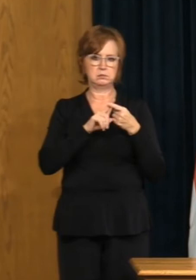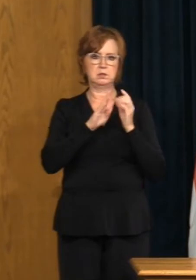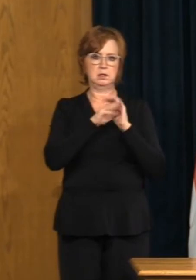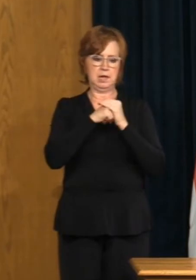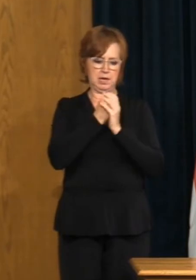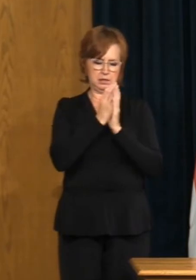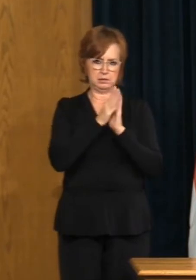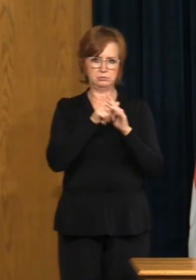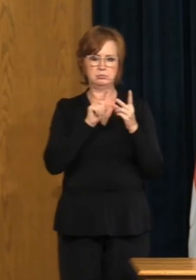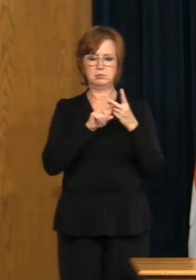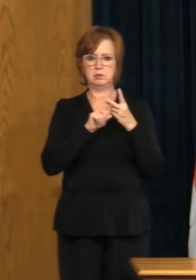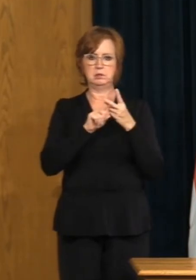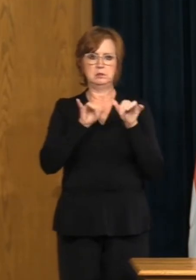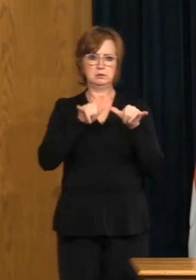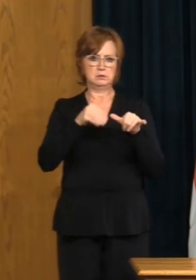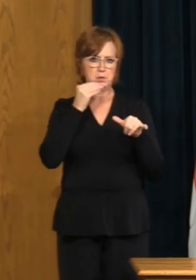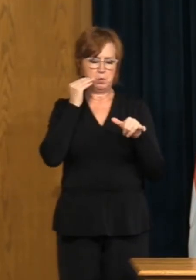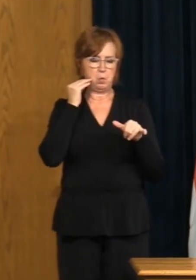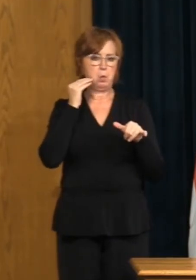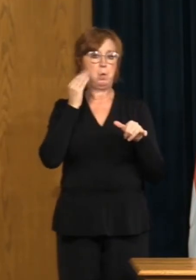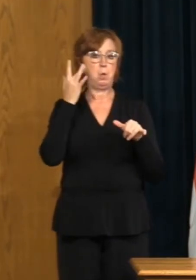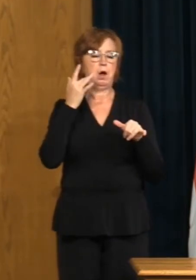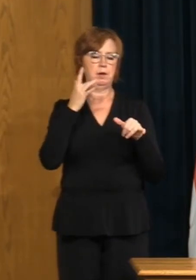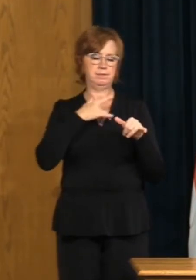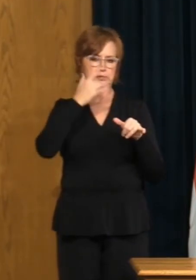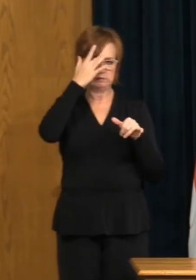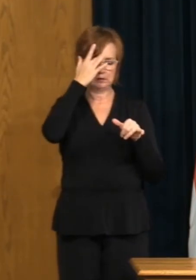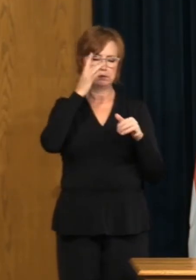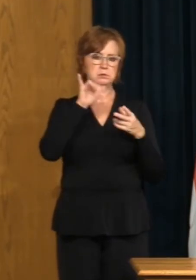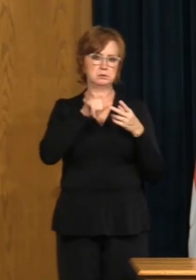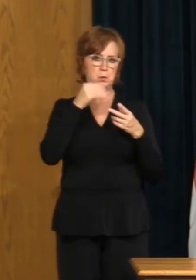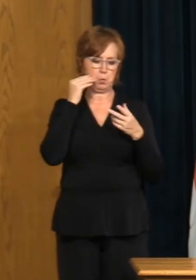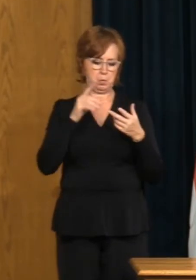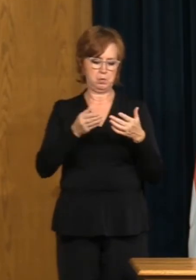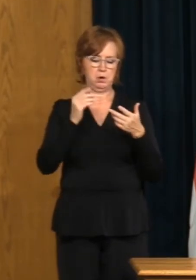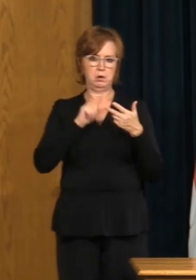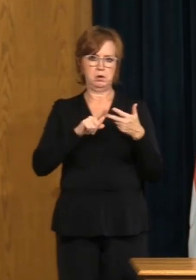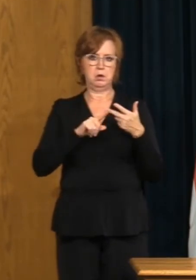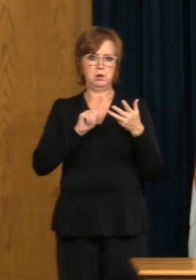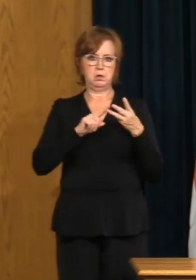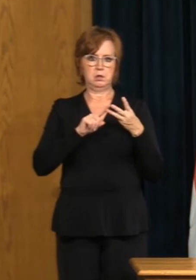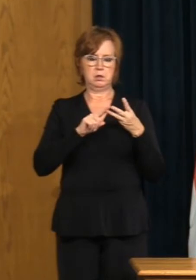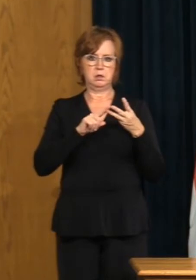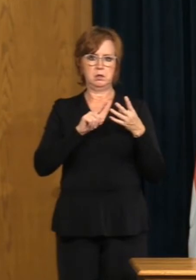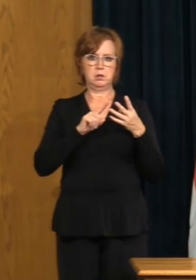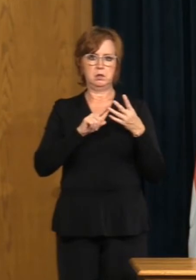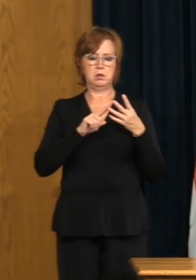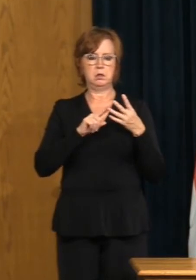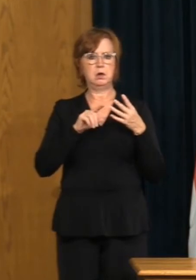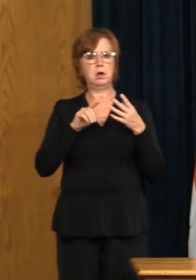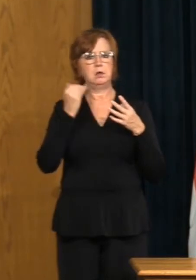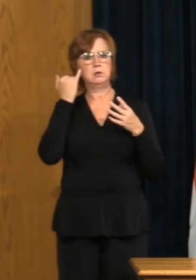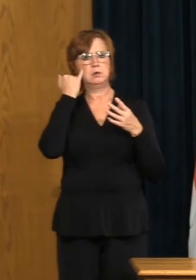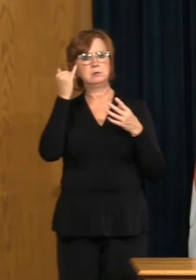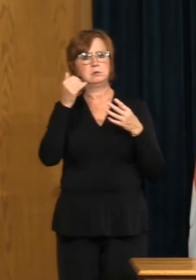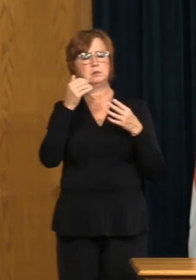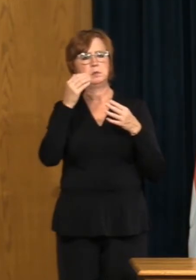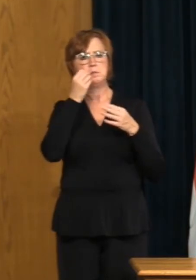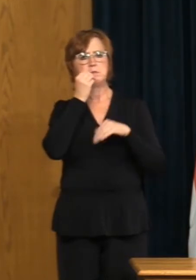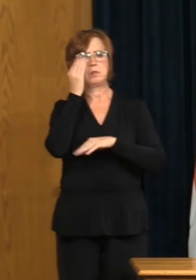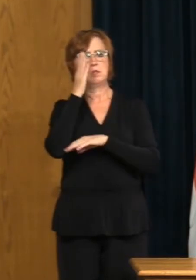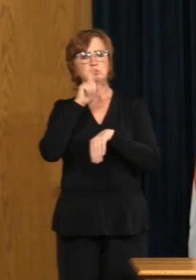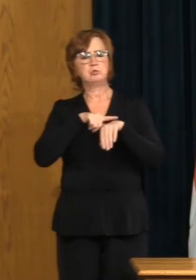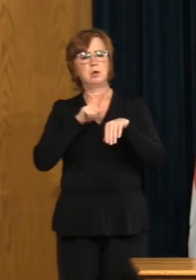maintaining as much physical distance as you can. And even in the workplace, we obviously, when we sit down for lunch with colleagues, maintaining that physical distancing,